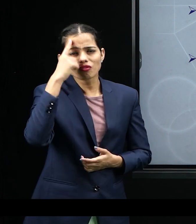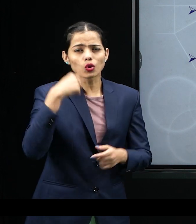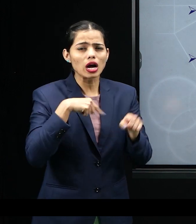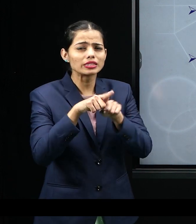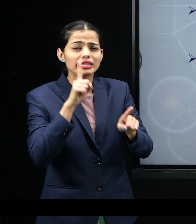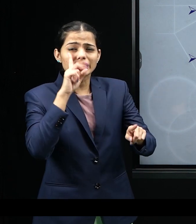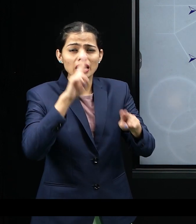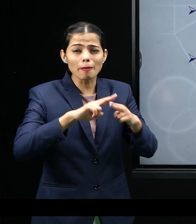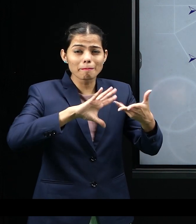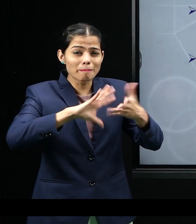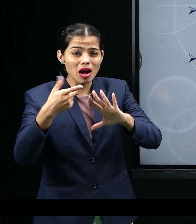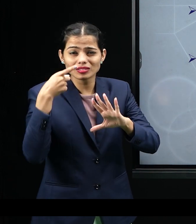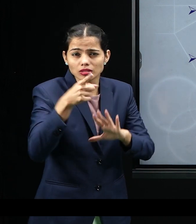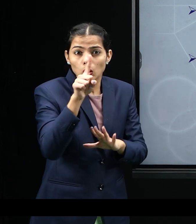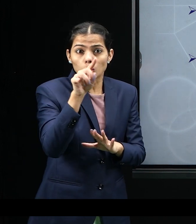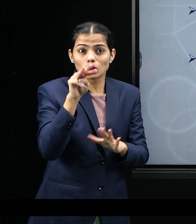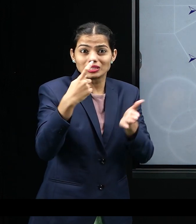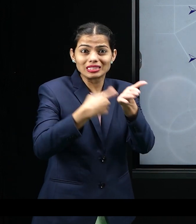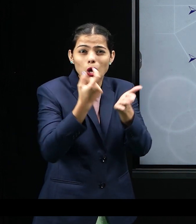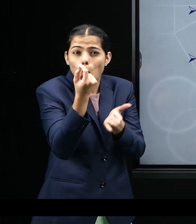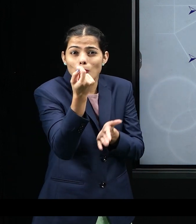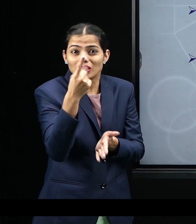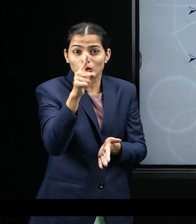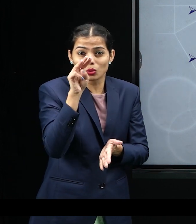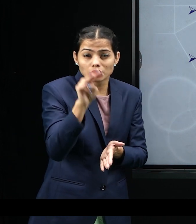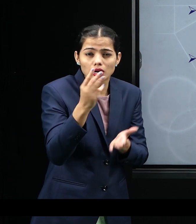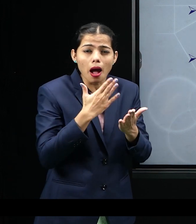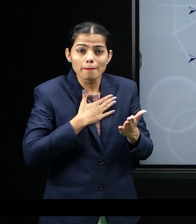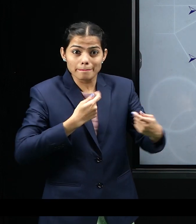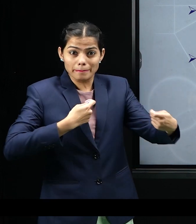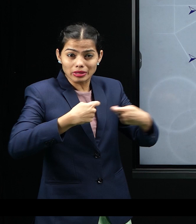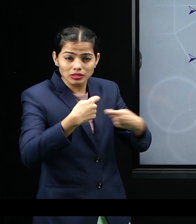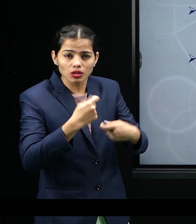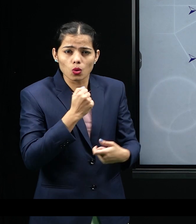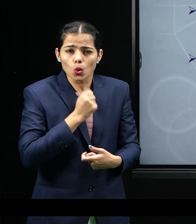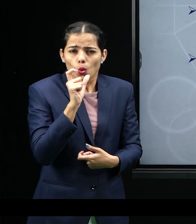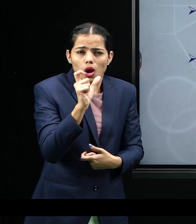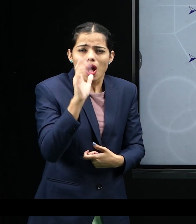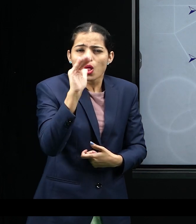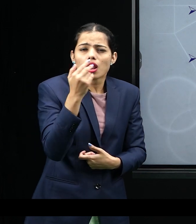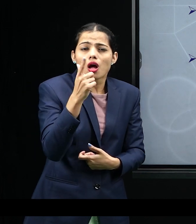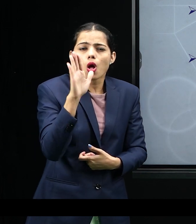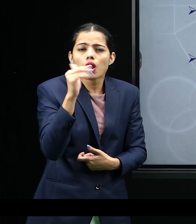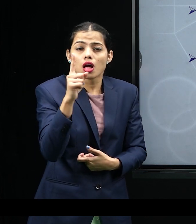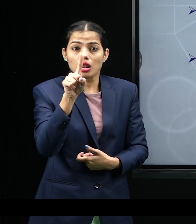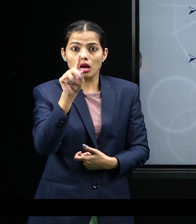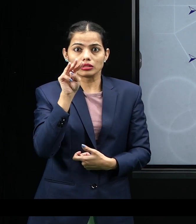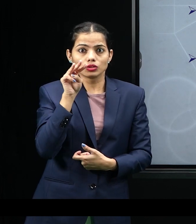For example, if I make a profit of rupees 1000 in my business, I